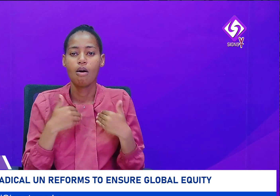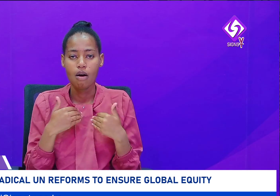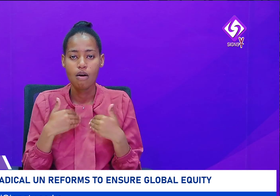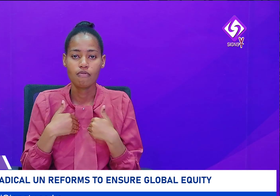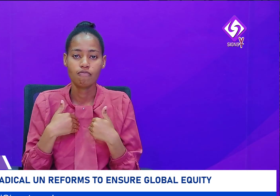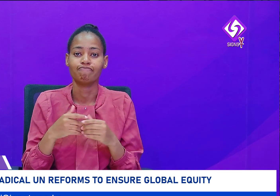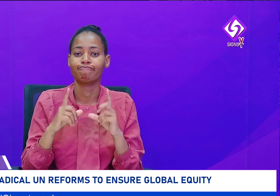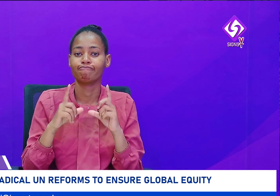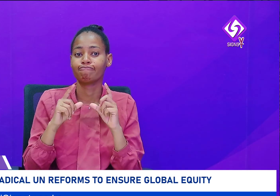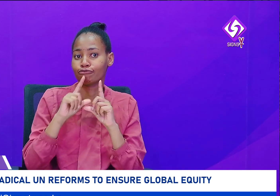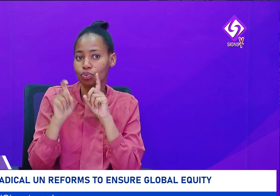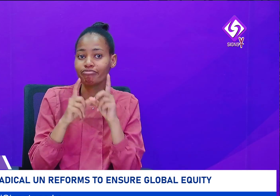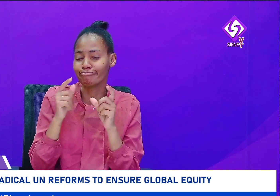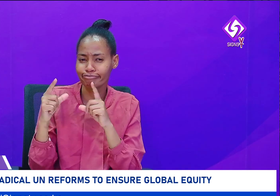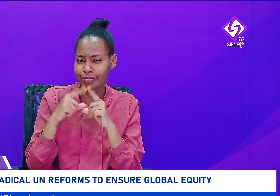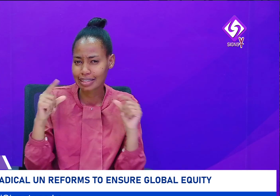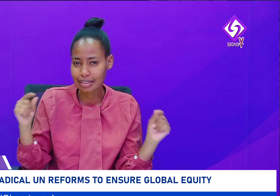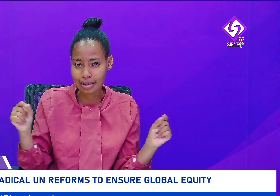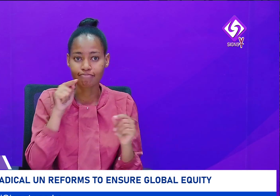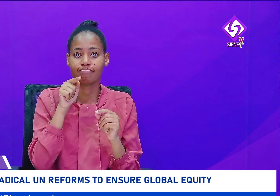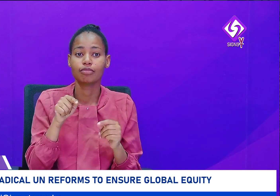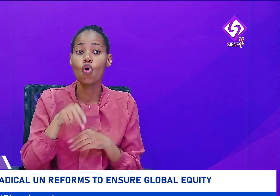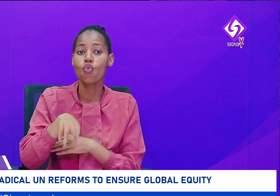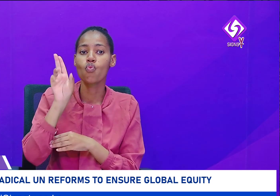In his address, President William Ruto underscored